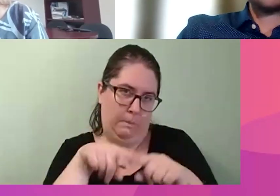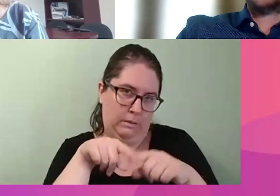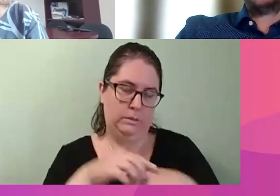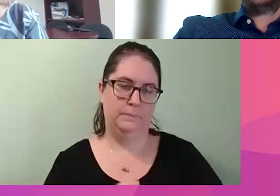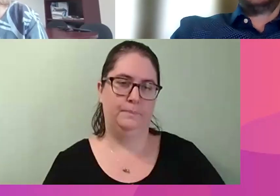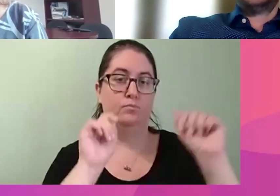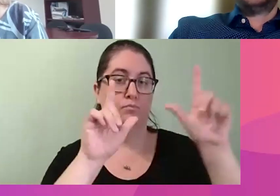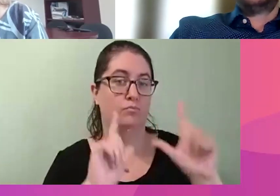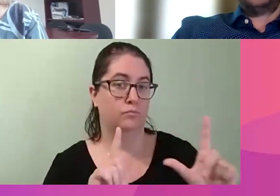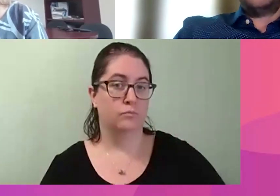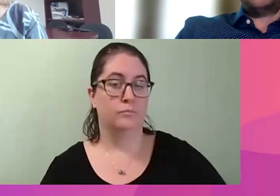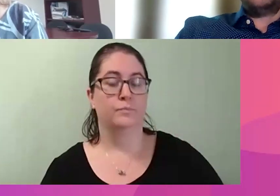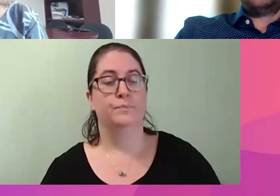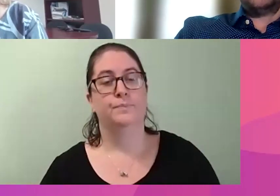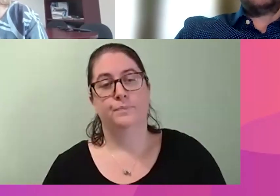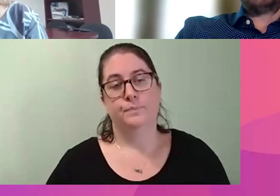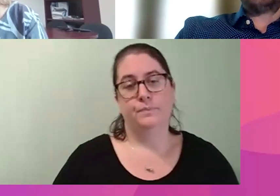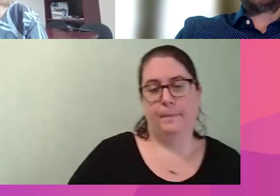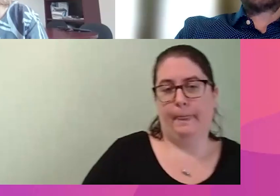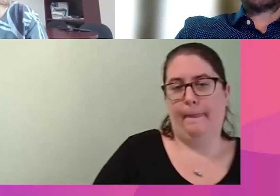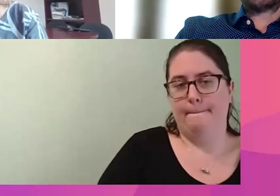slide, please.